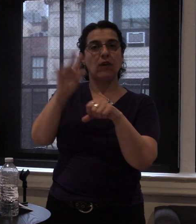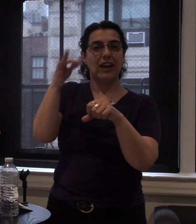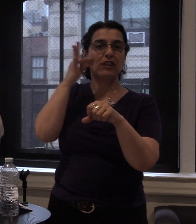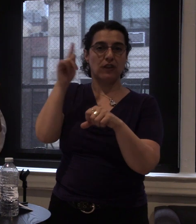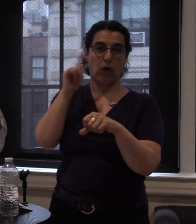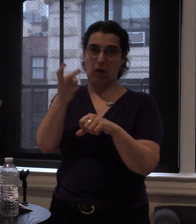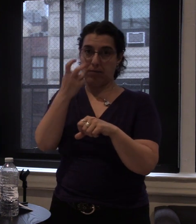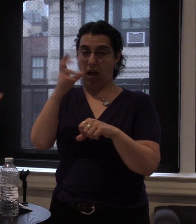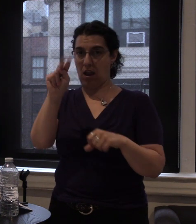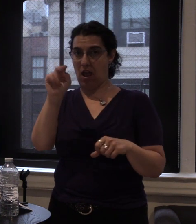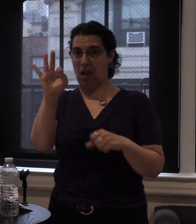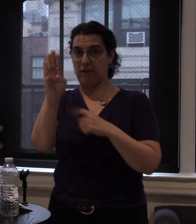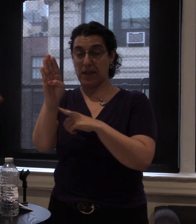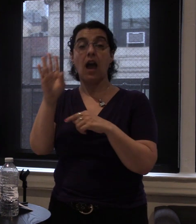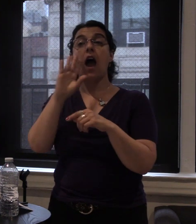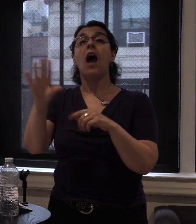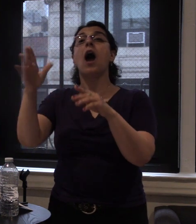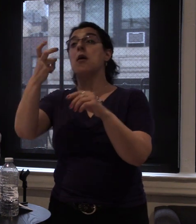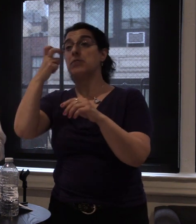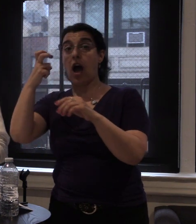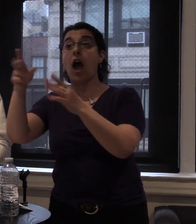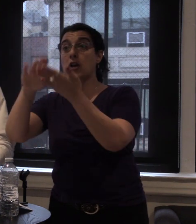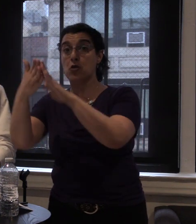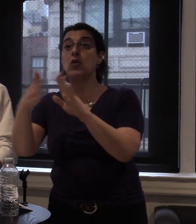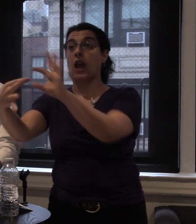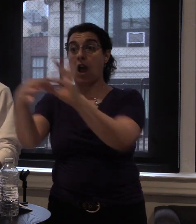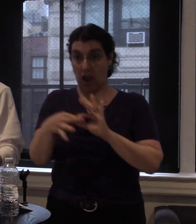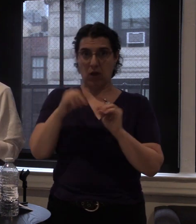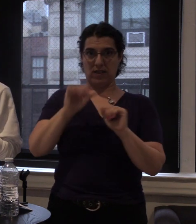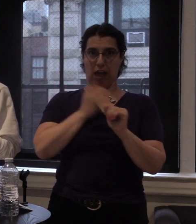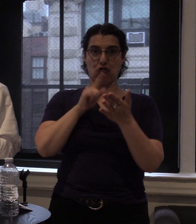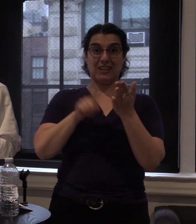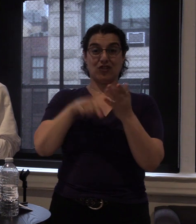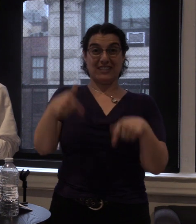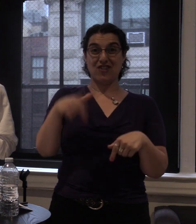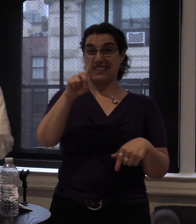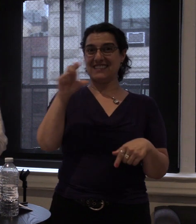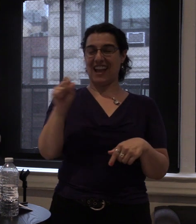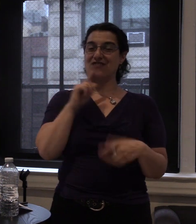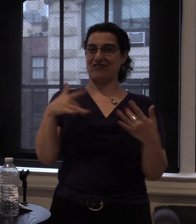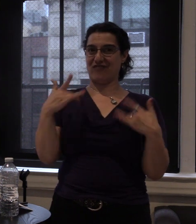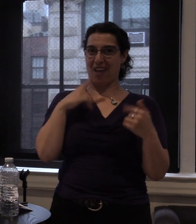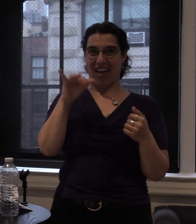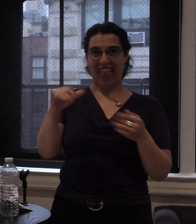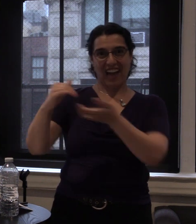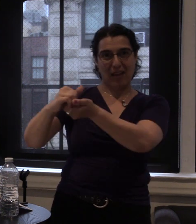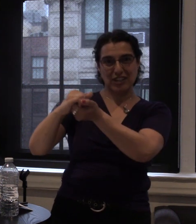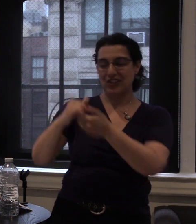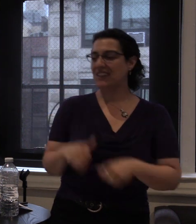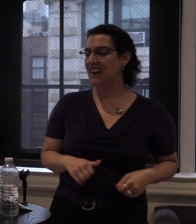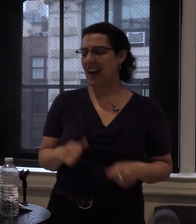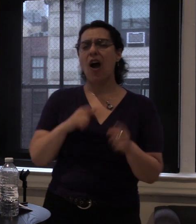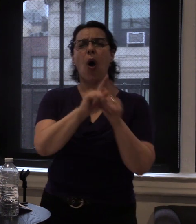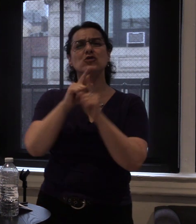Blind, and she's gonna be connecting a blind community to the research that we do here at Data Society. So I'm super excited about it. And I think